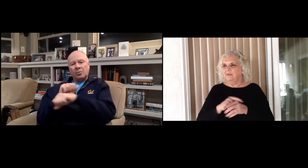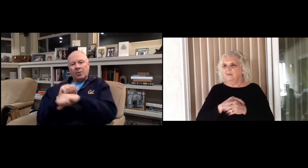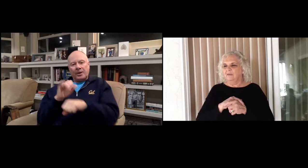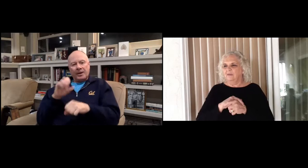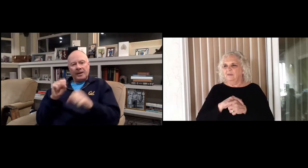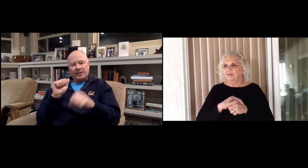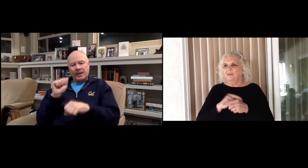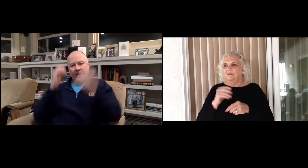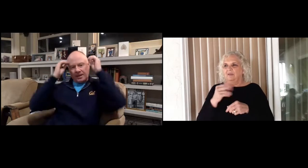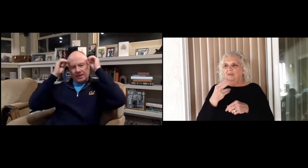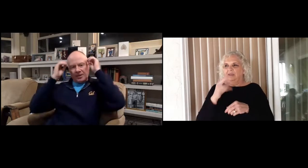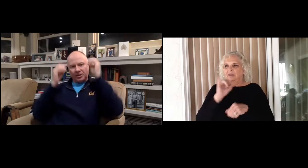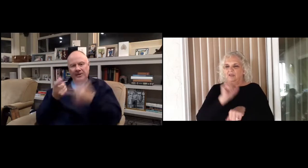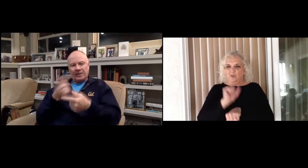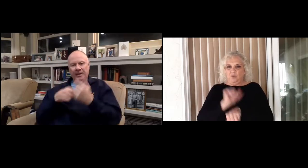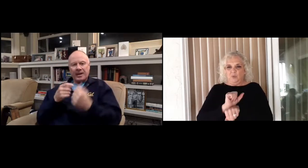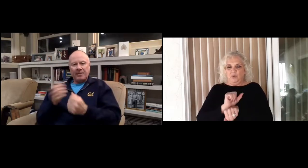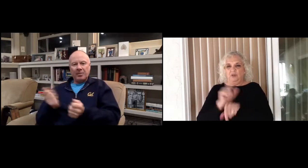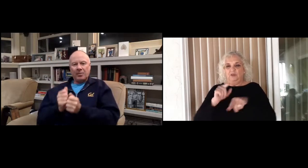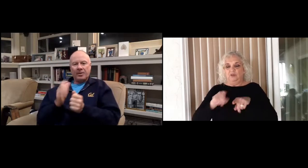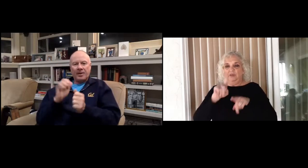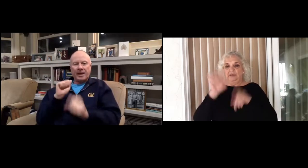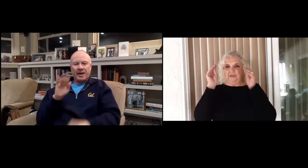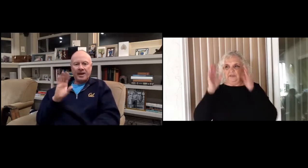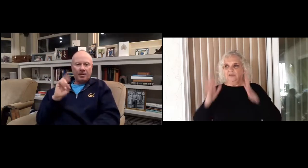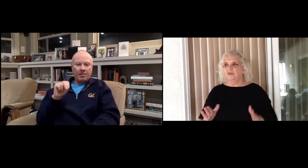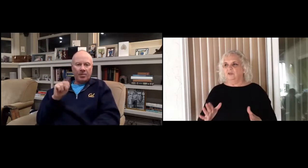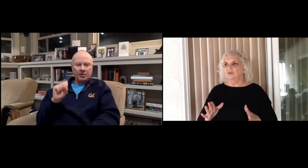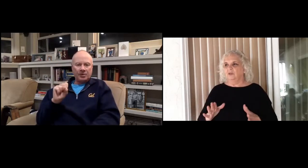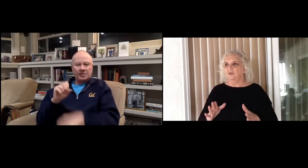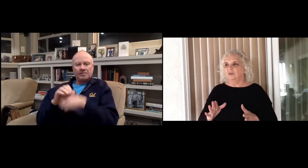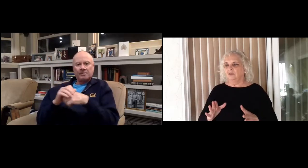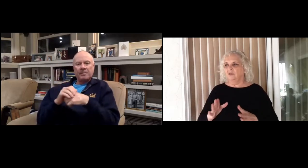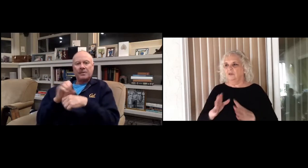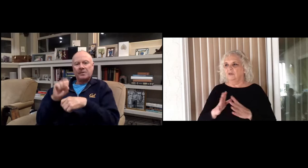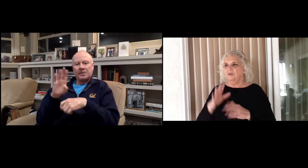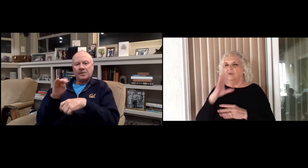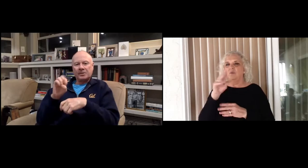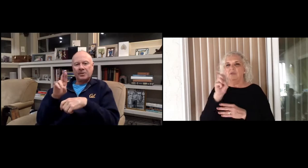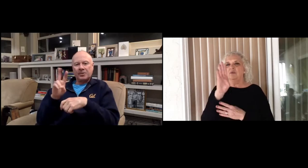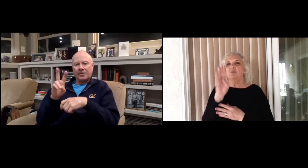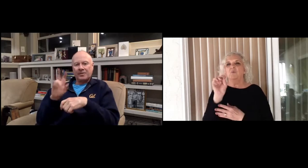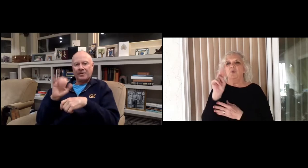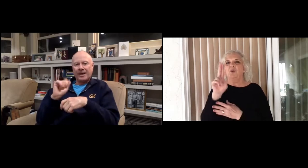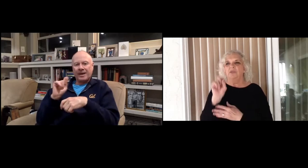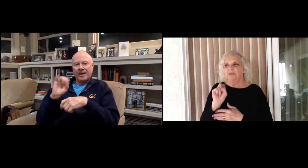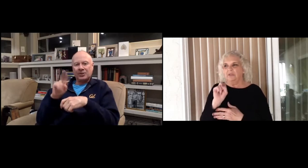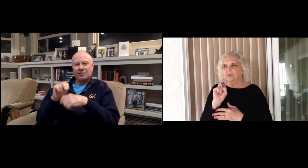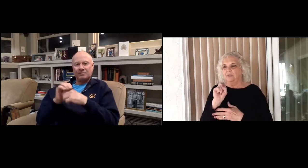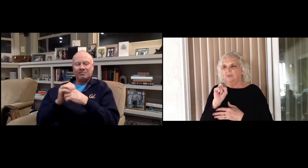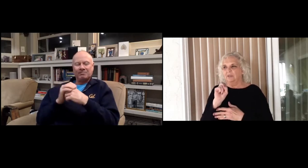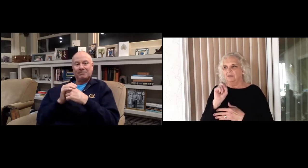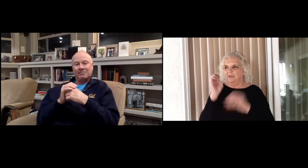His work as a teacher came with a bonus: summer